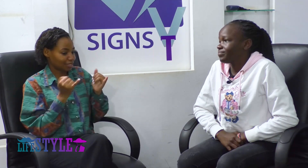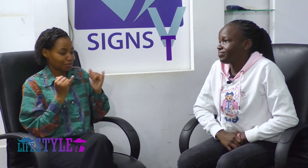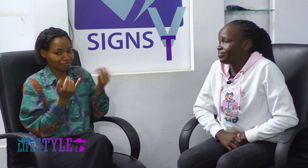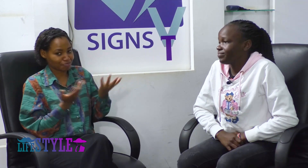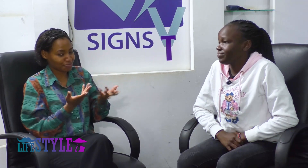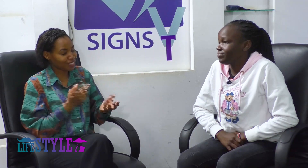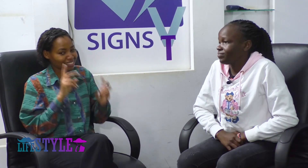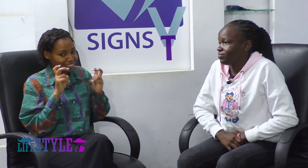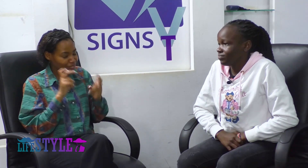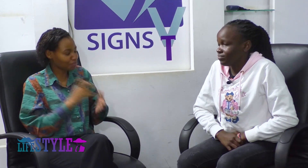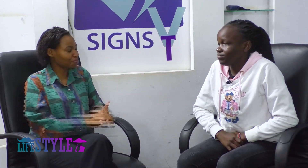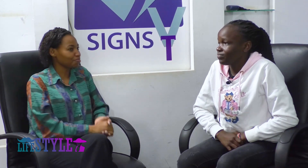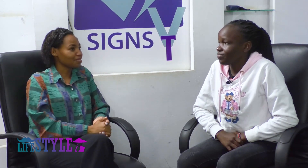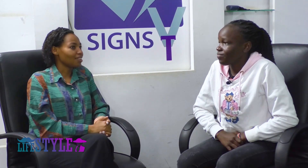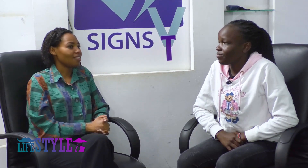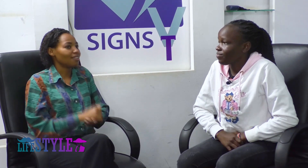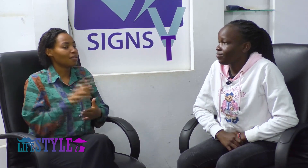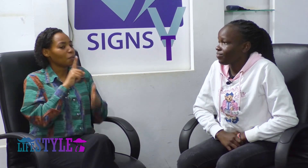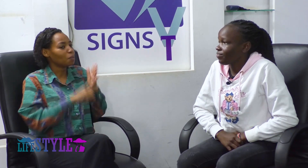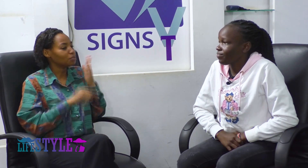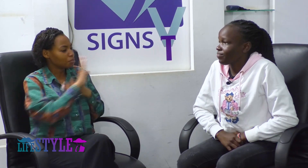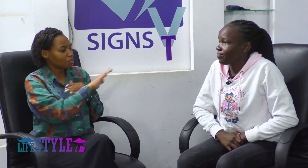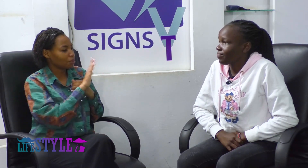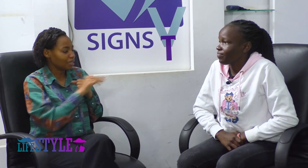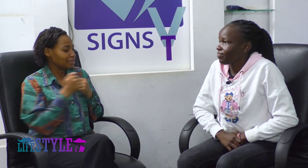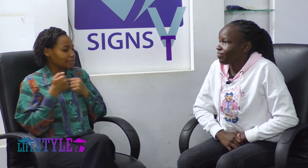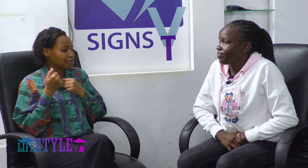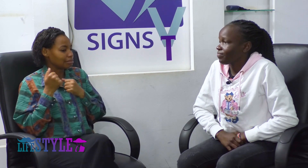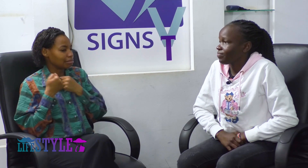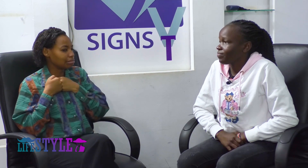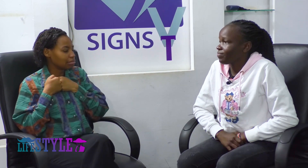peace. On to the next question.